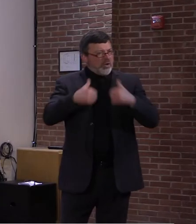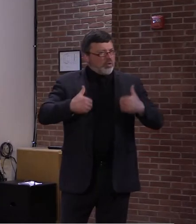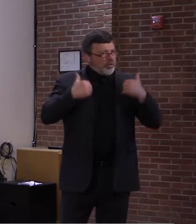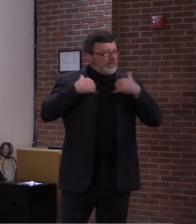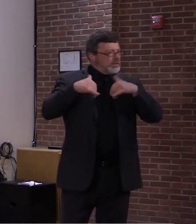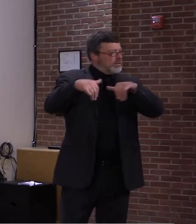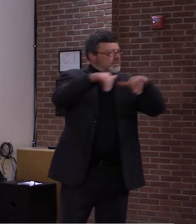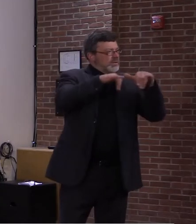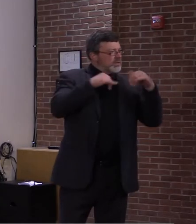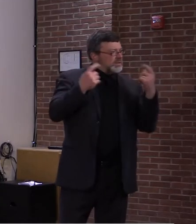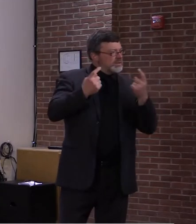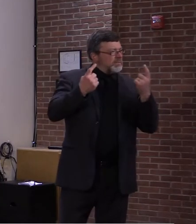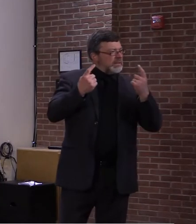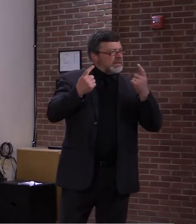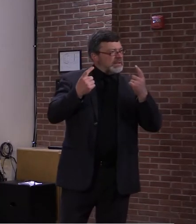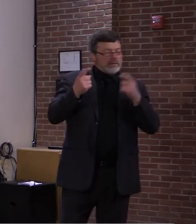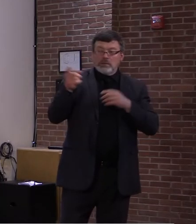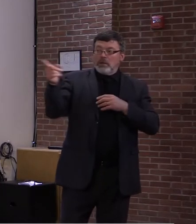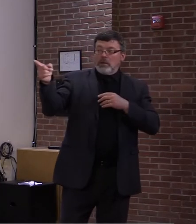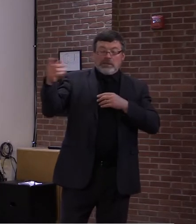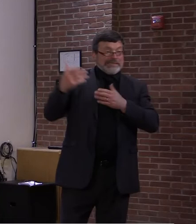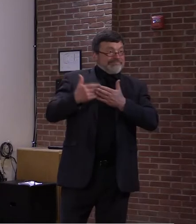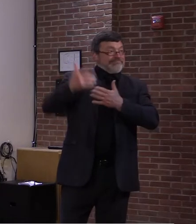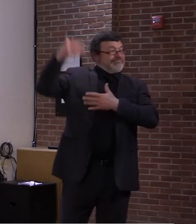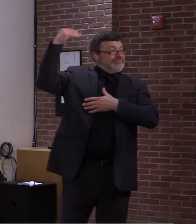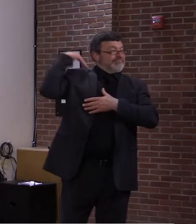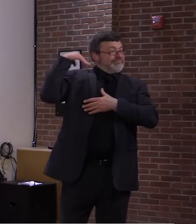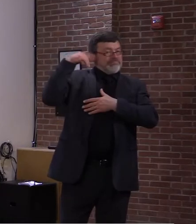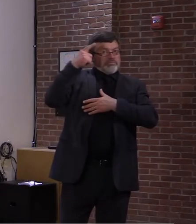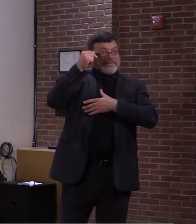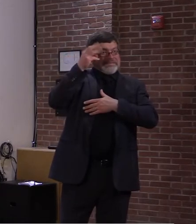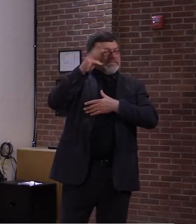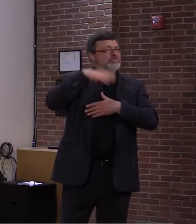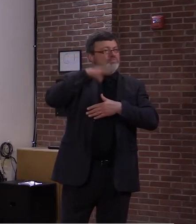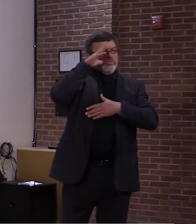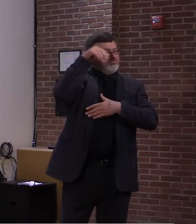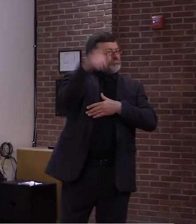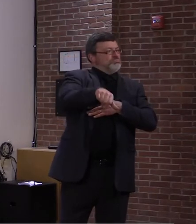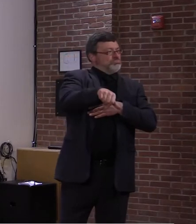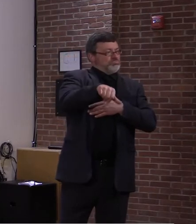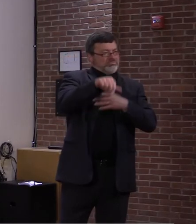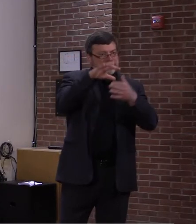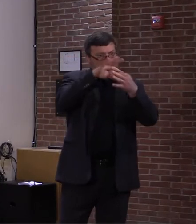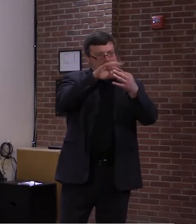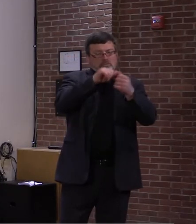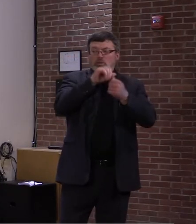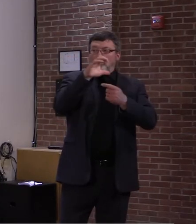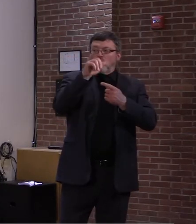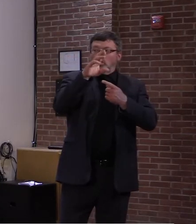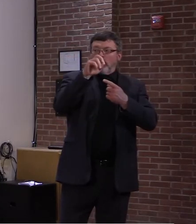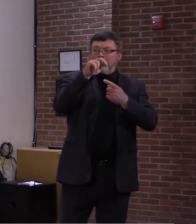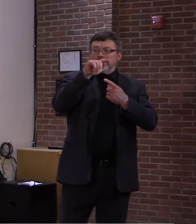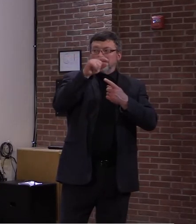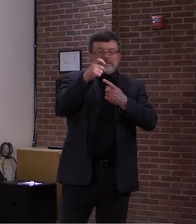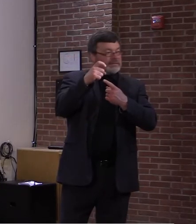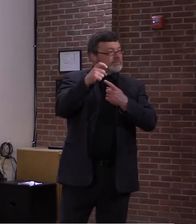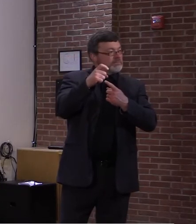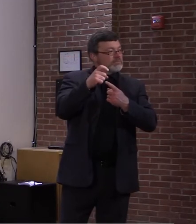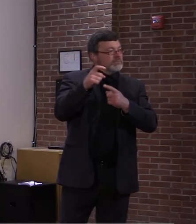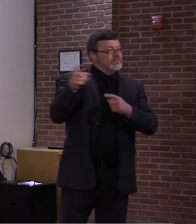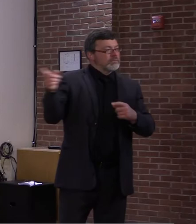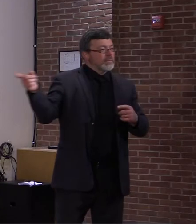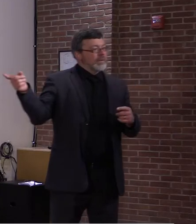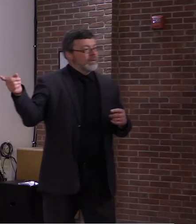to veto any carbon tax? Well, again, I've asked for this bill to come back to us so that it